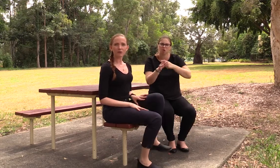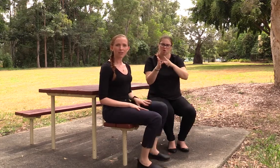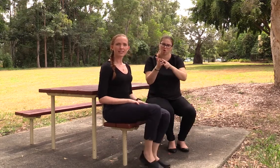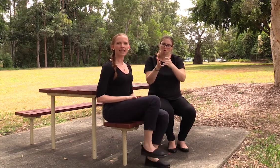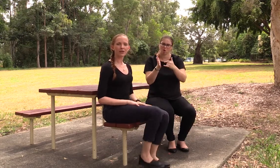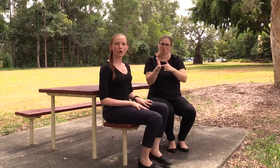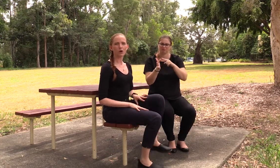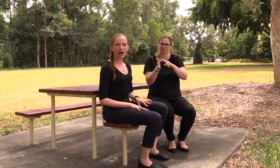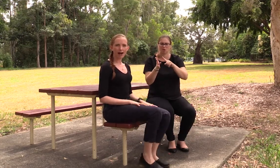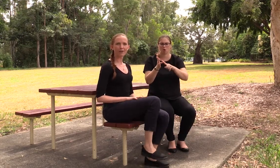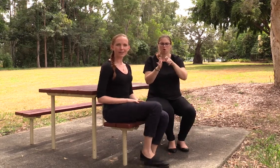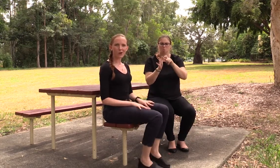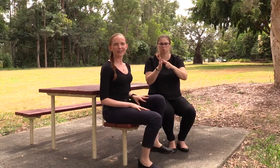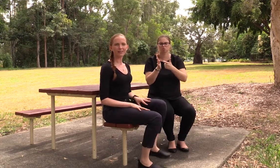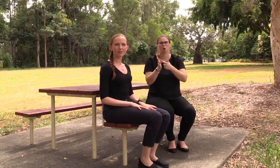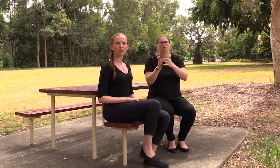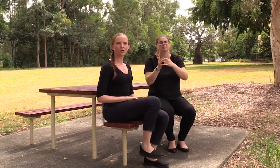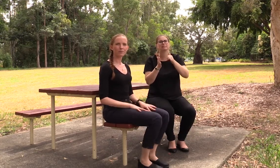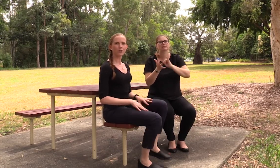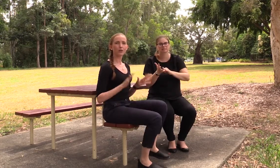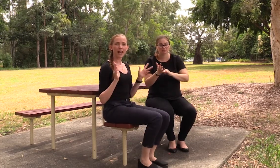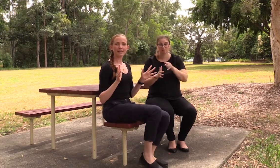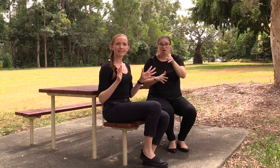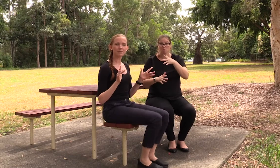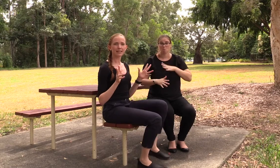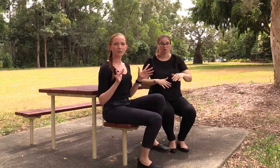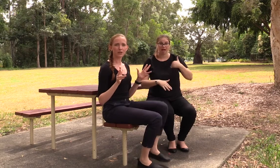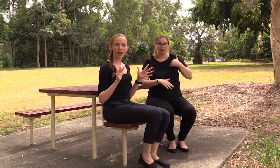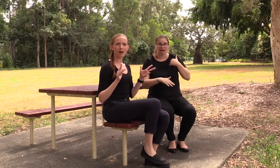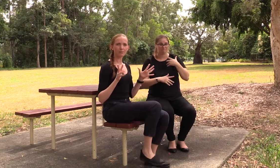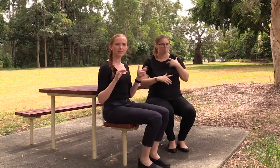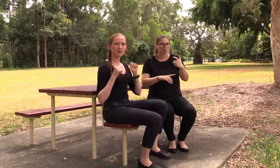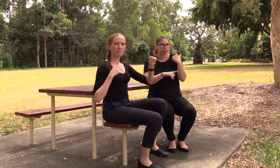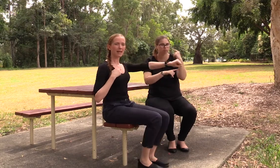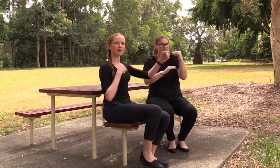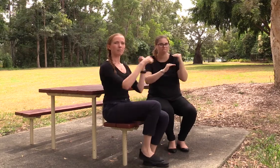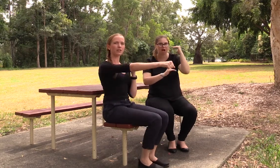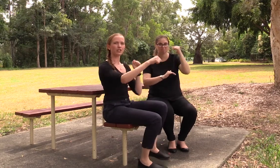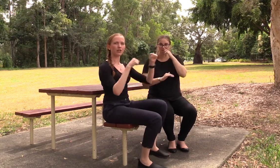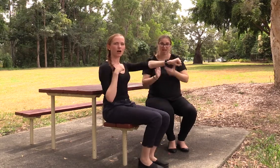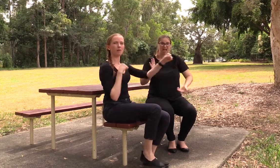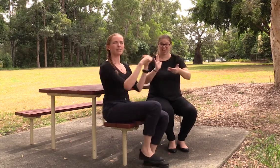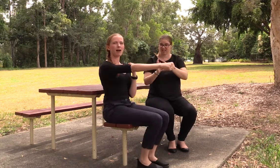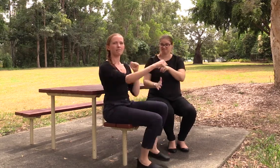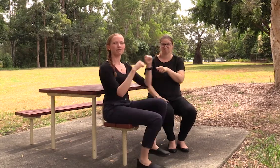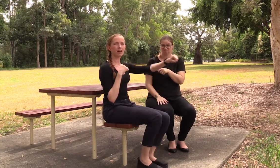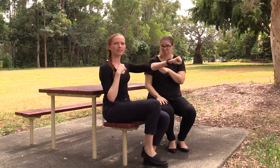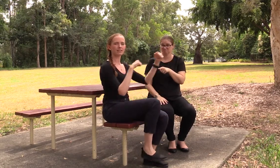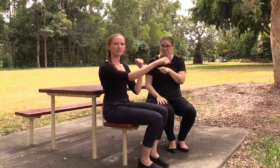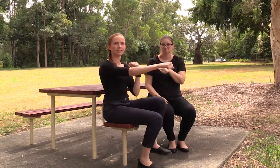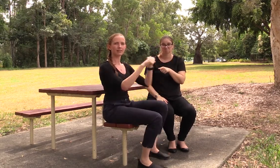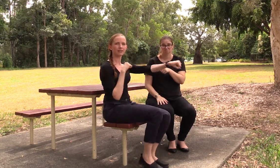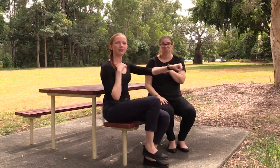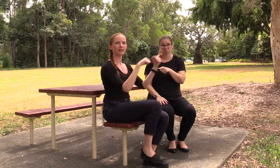Then, if you wanted to get your heart rate going even more, you could add in some things with your arms. Maybe punching your arms out in front.